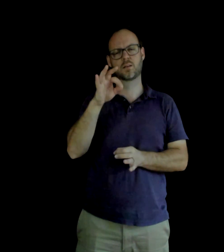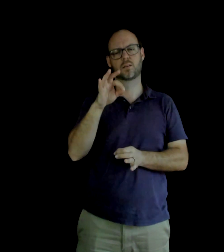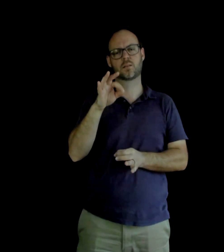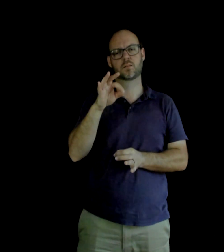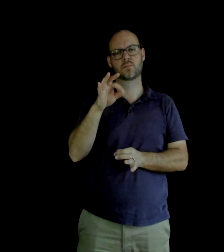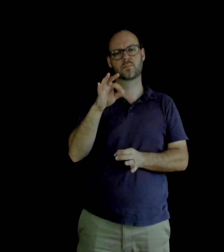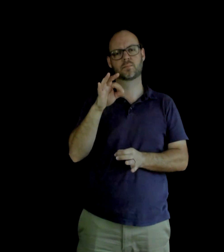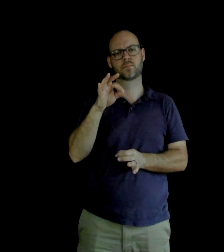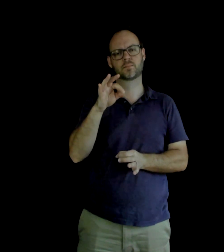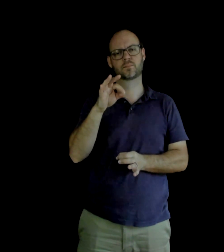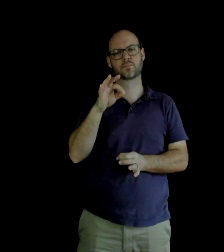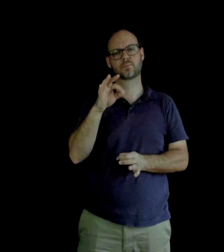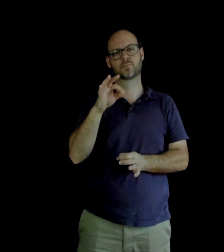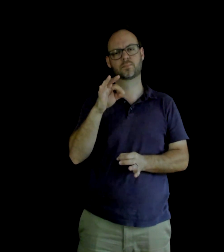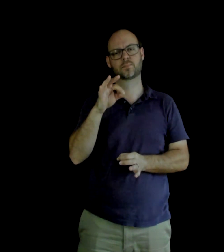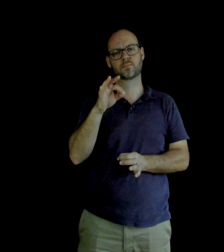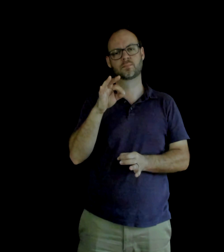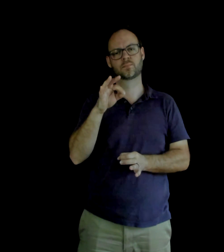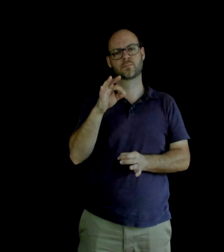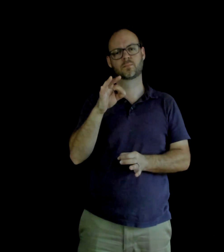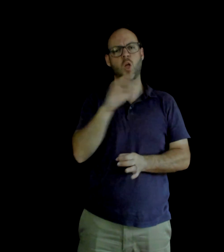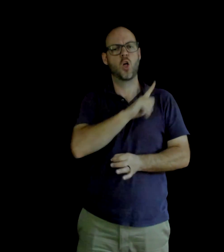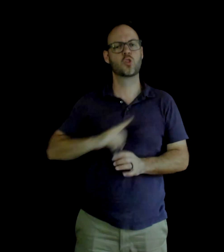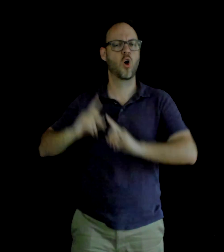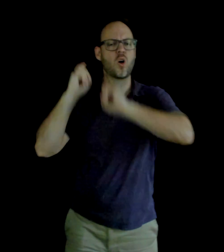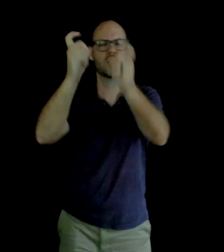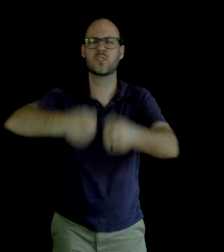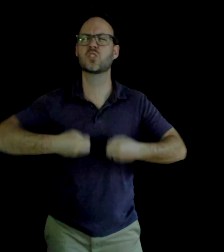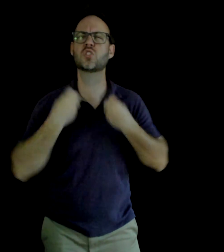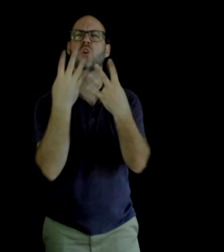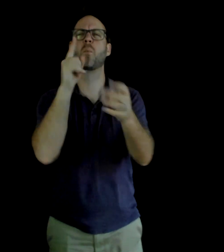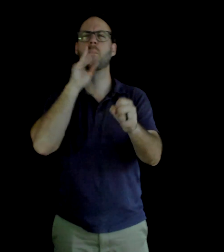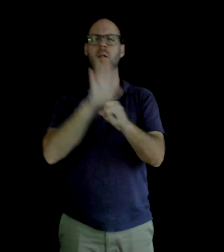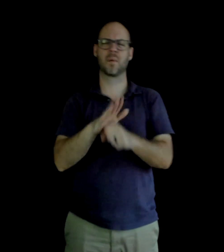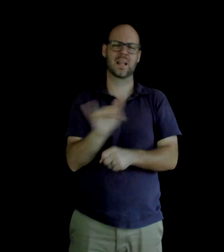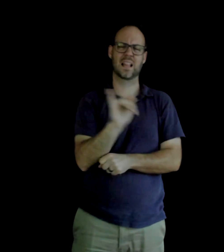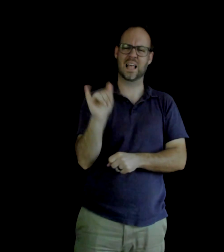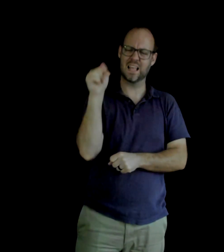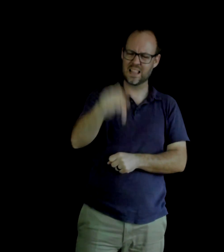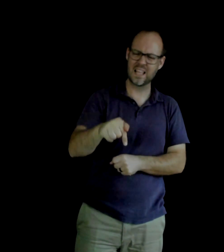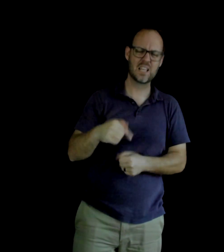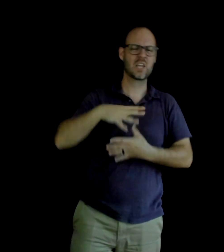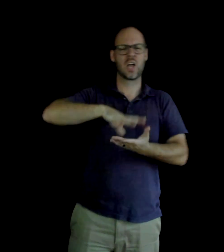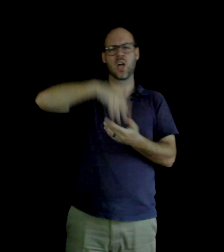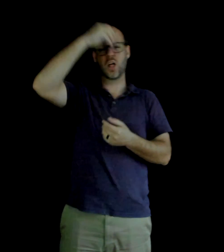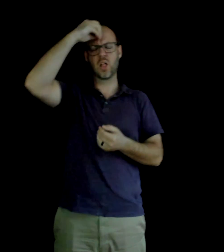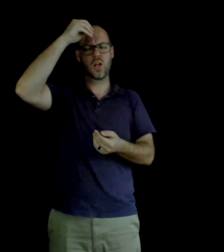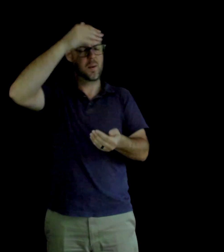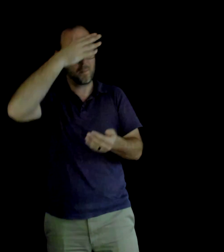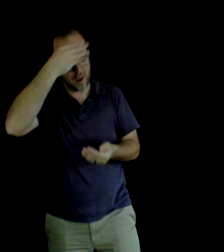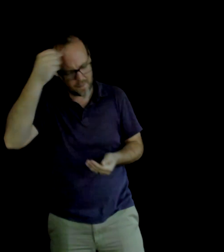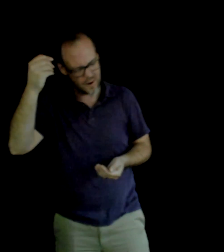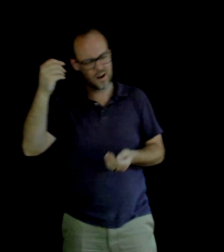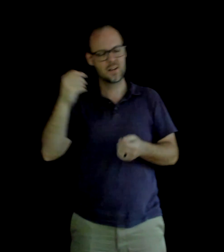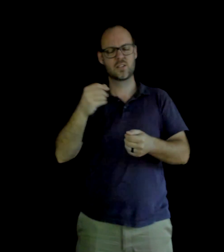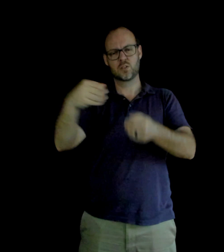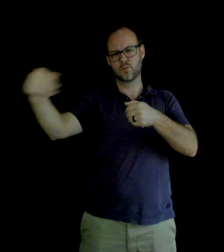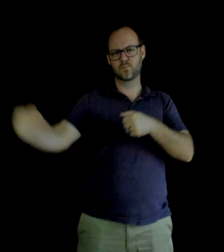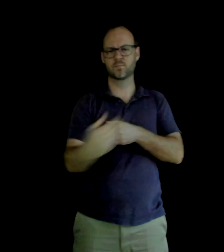has given you many promises like these so that you can hold on to, that you can learn, that you can memorize, that you can keep in